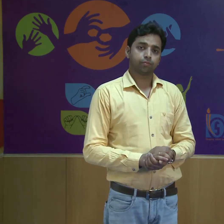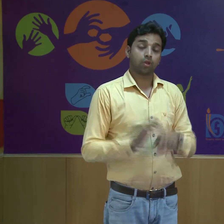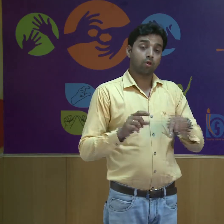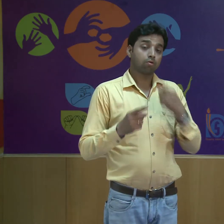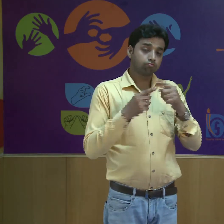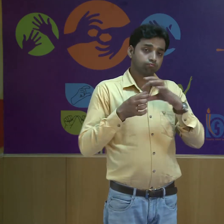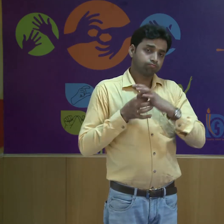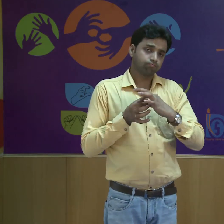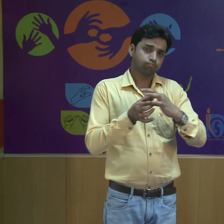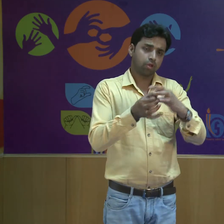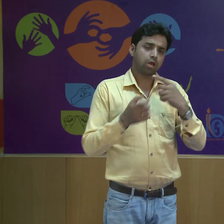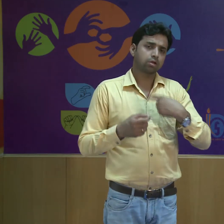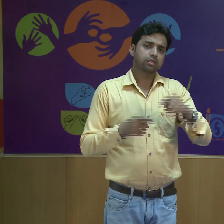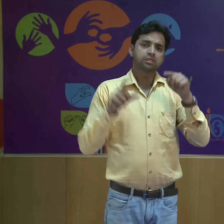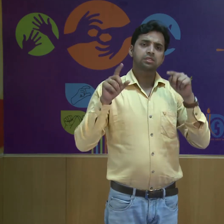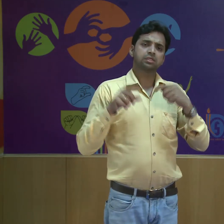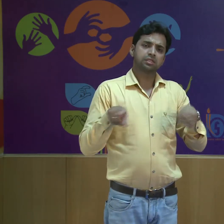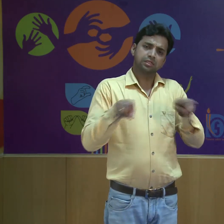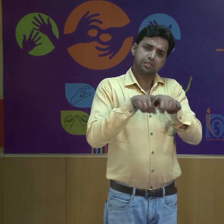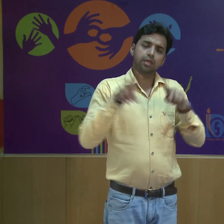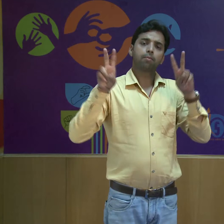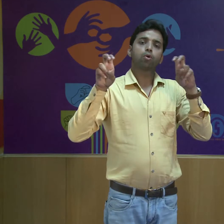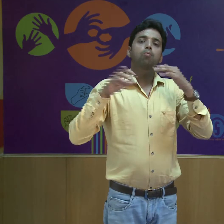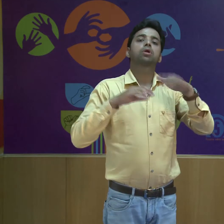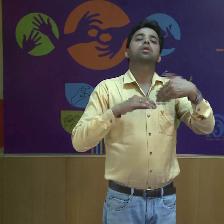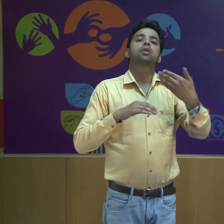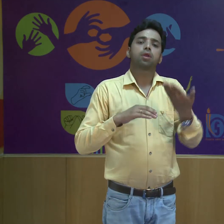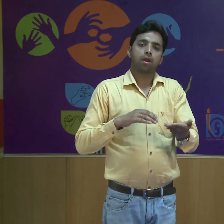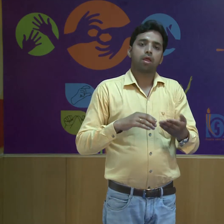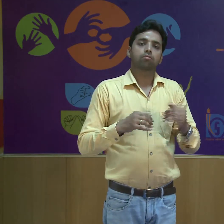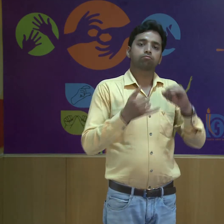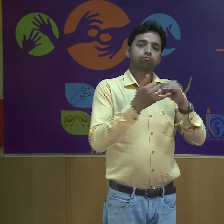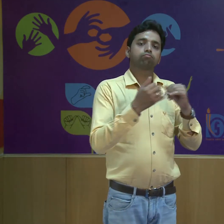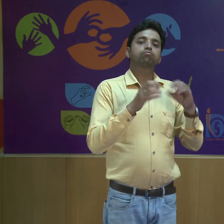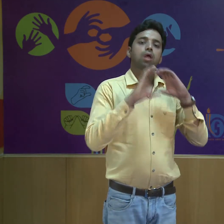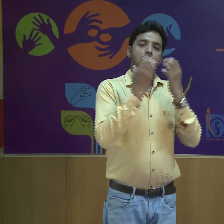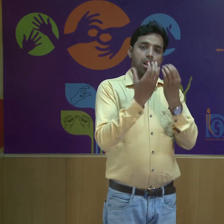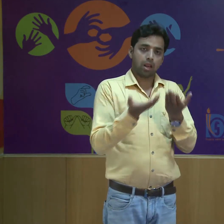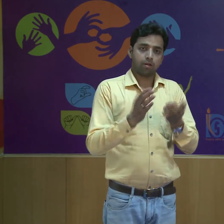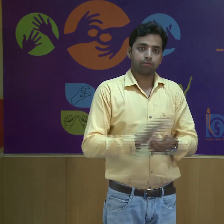We will continue with the same topic in the next session.